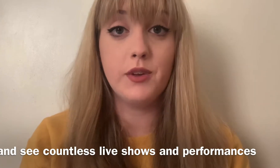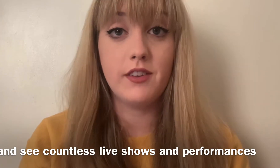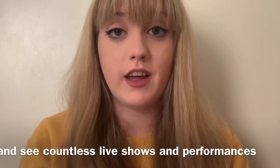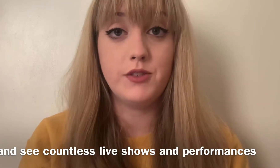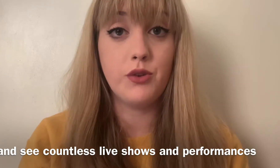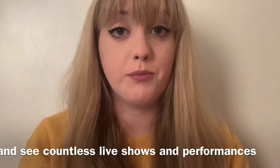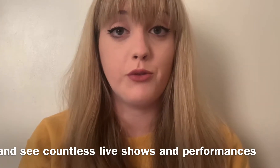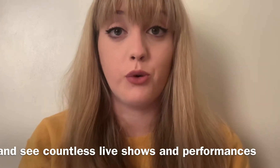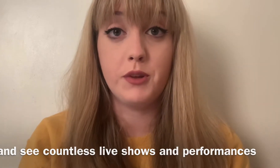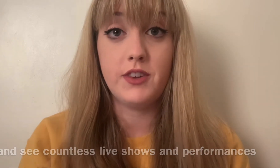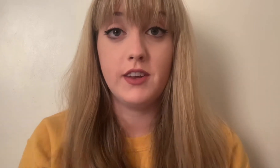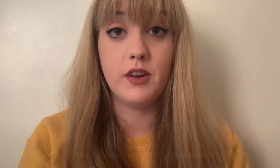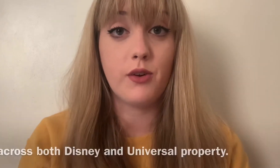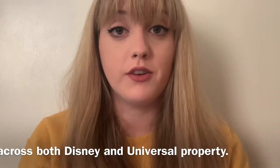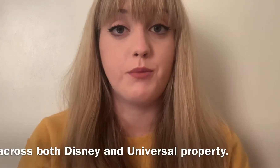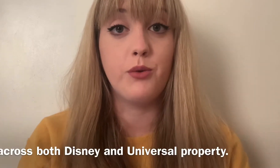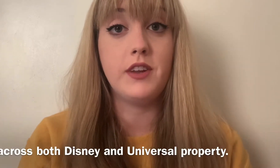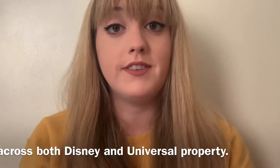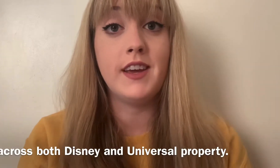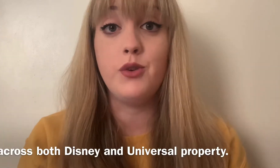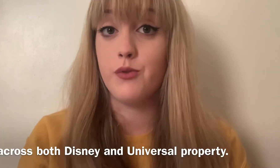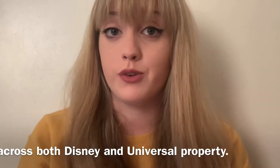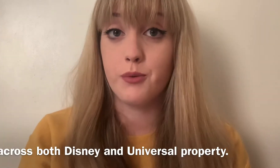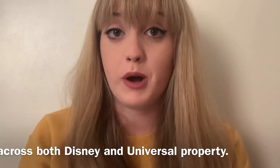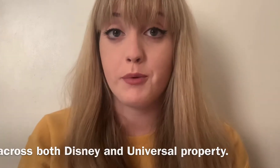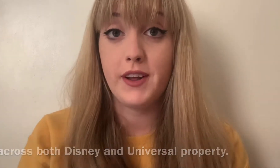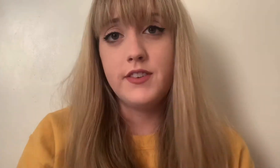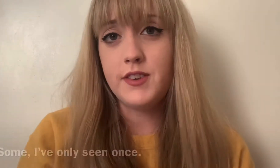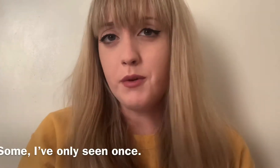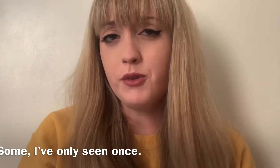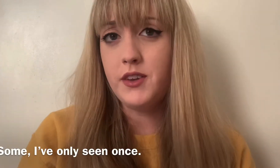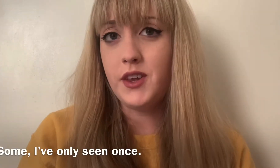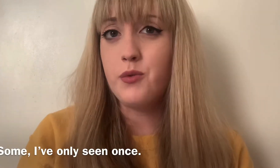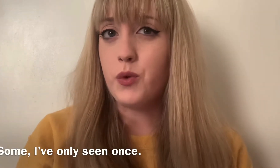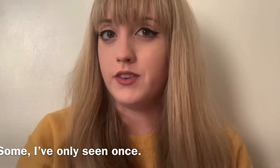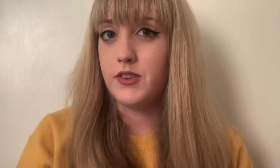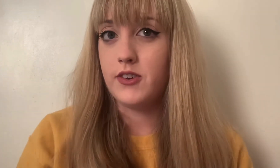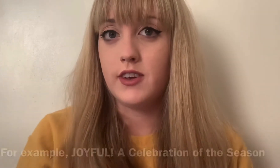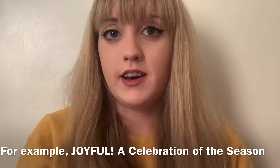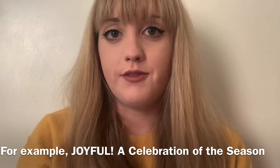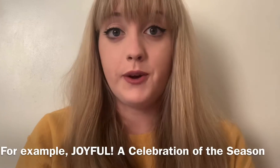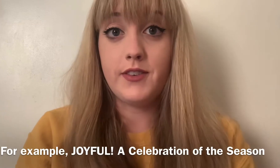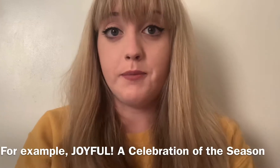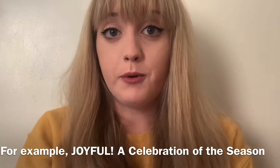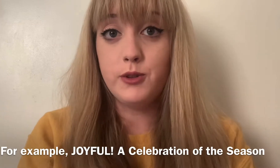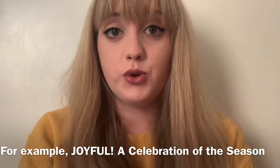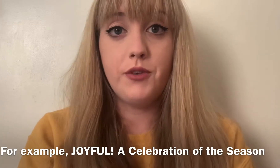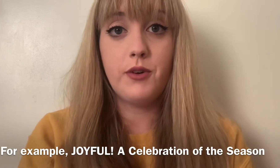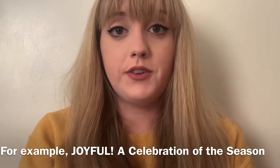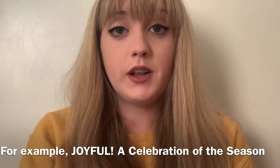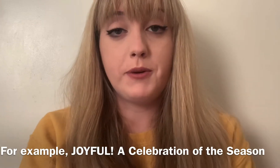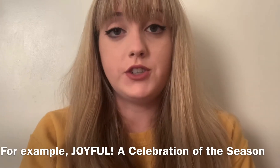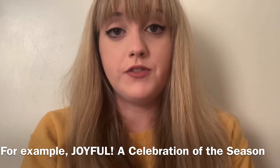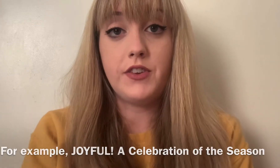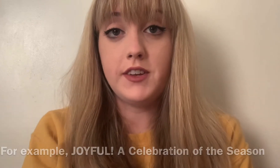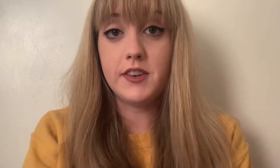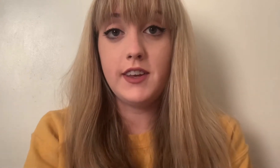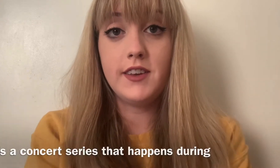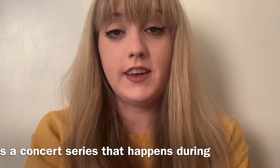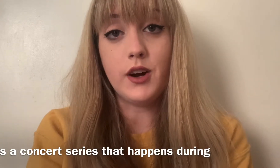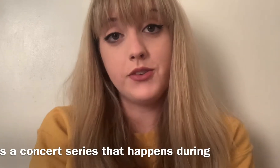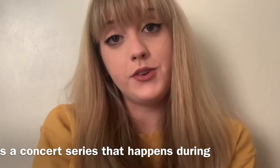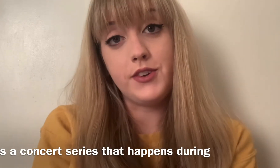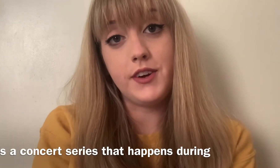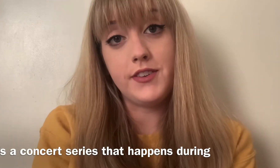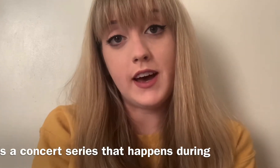see countless live shows and performances across both Disney and Universal property. Some I've only seen once. For example, Joyful, a Celebration of the Season